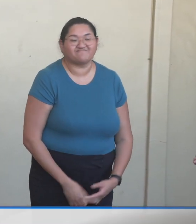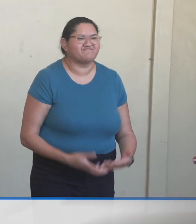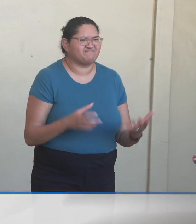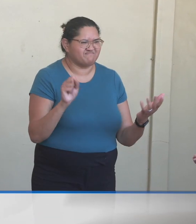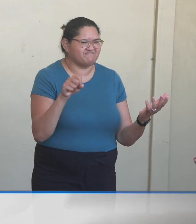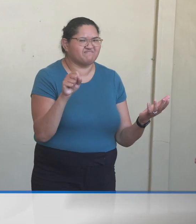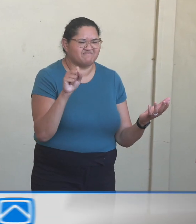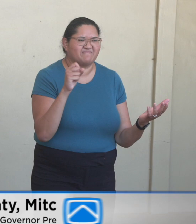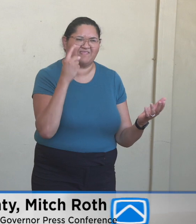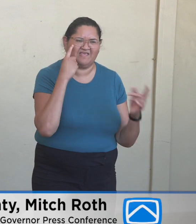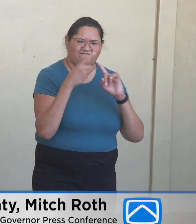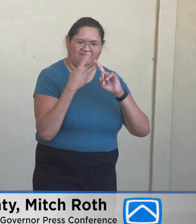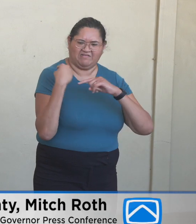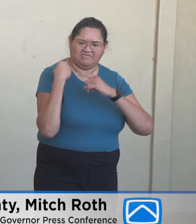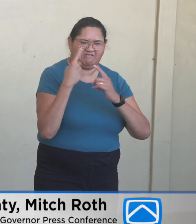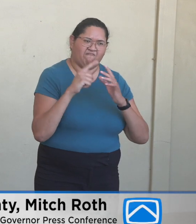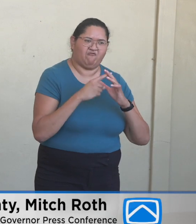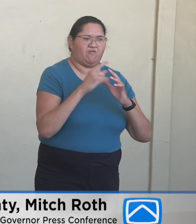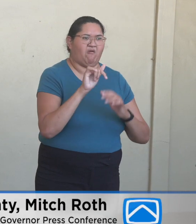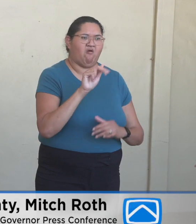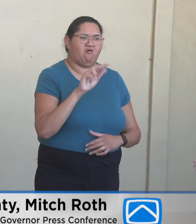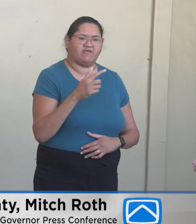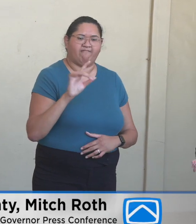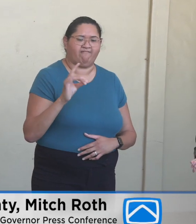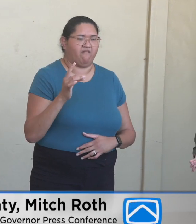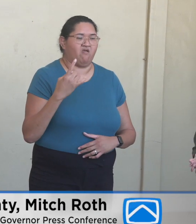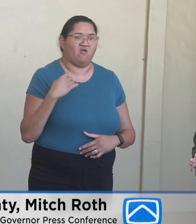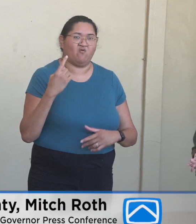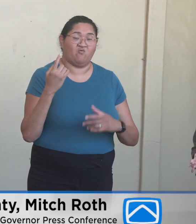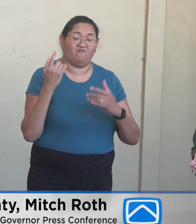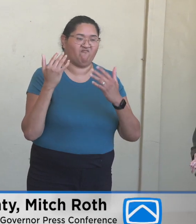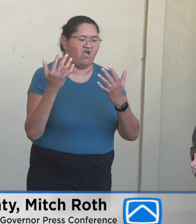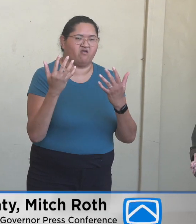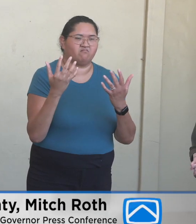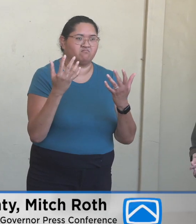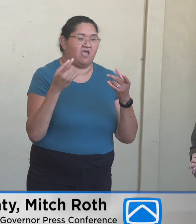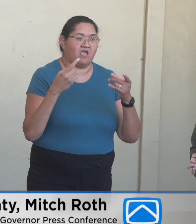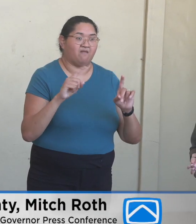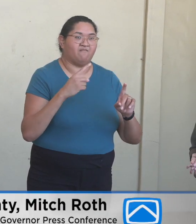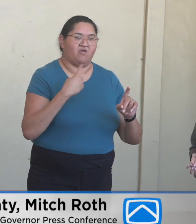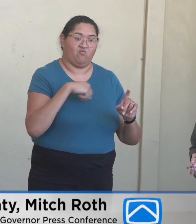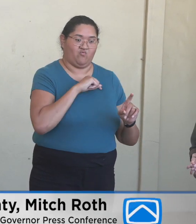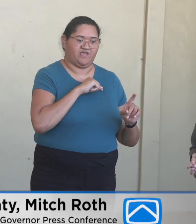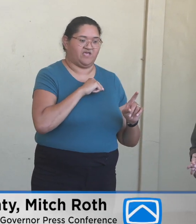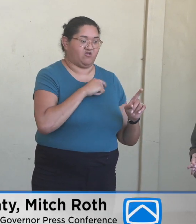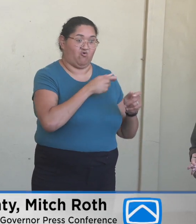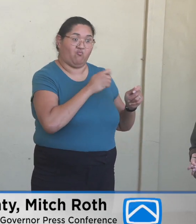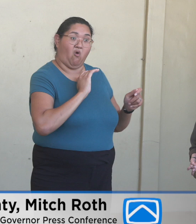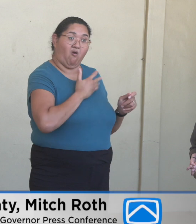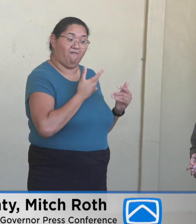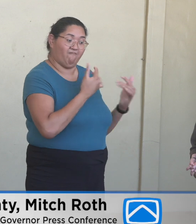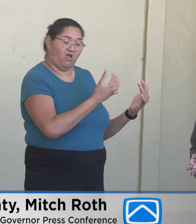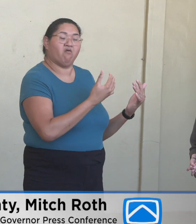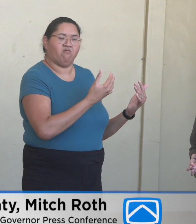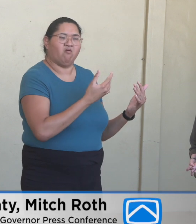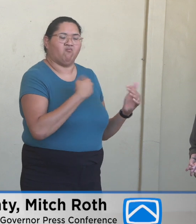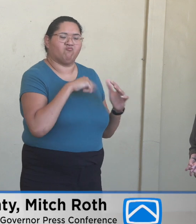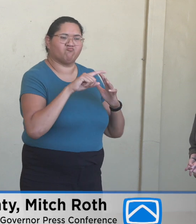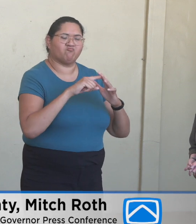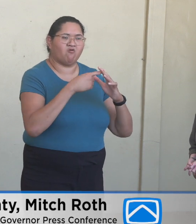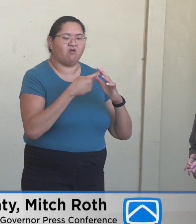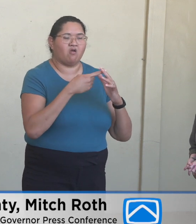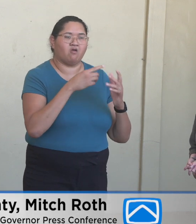Yeah, I think from day one, August 8th, we had fires. Once we had our fires under control, we started